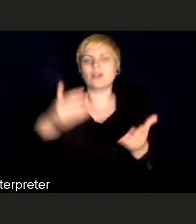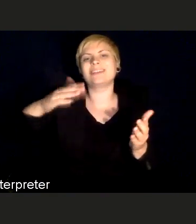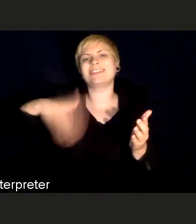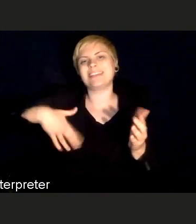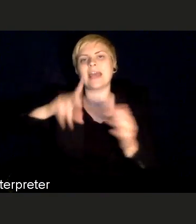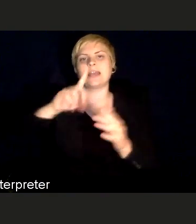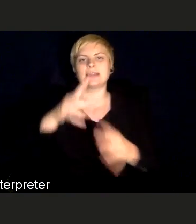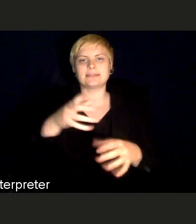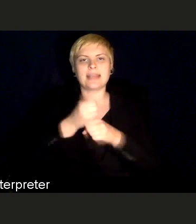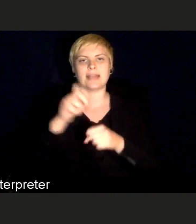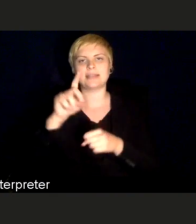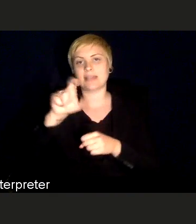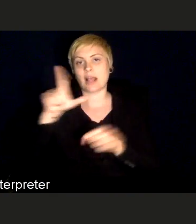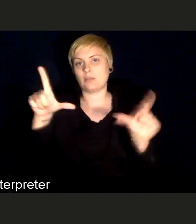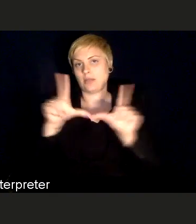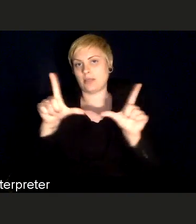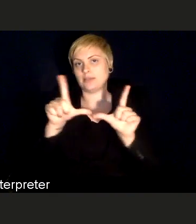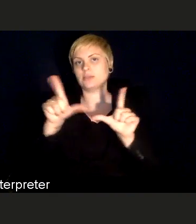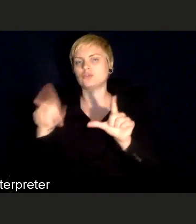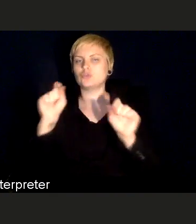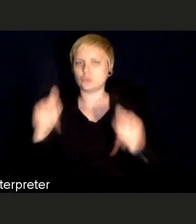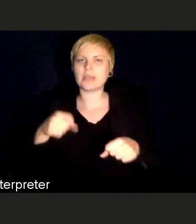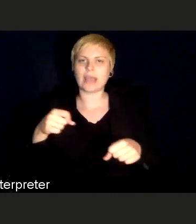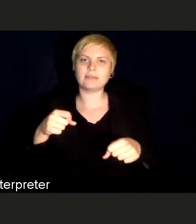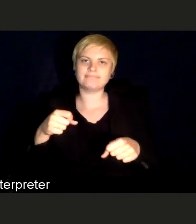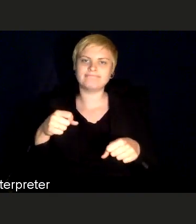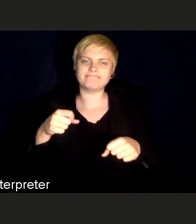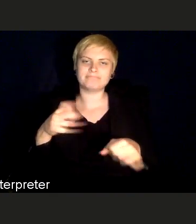license. You can certainly pursue that as well.